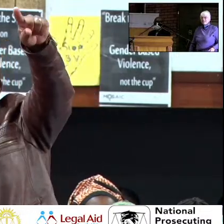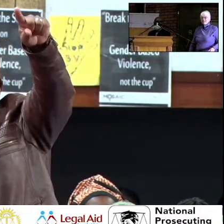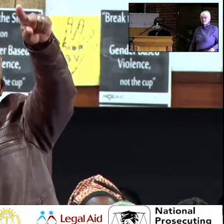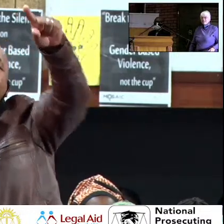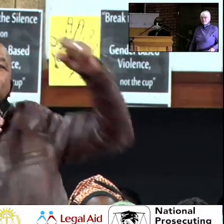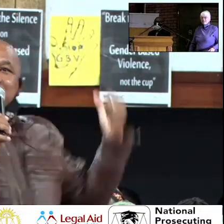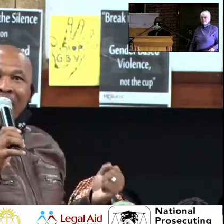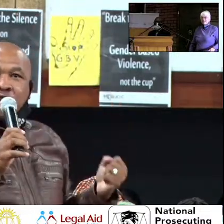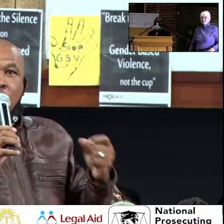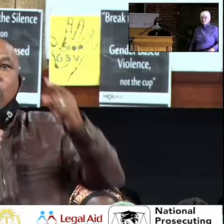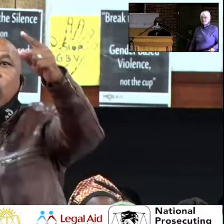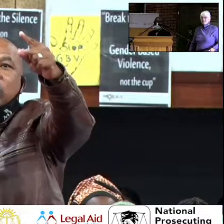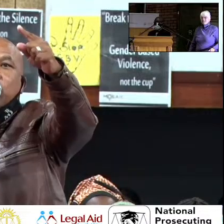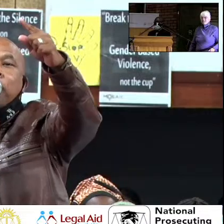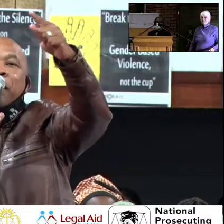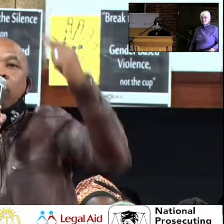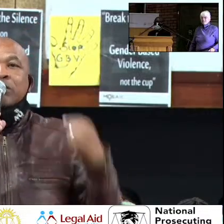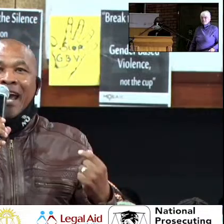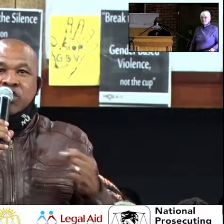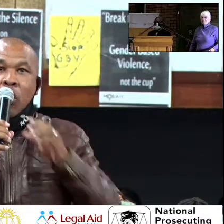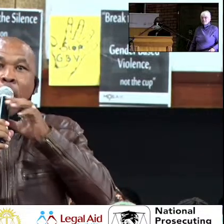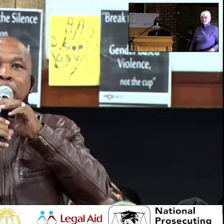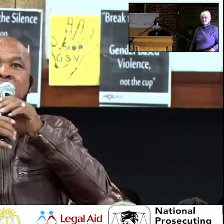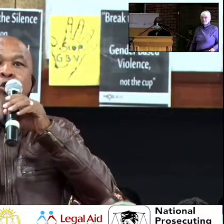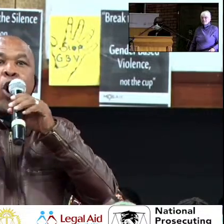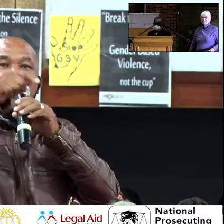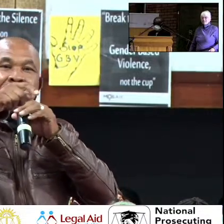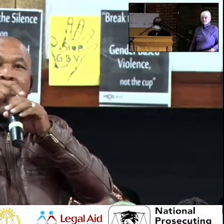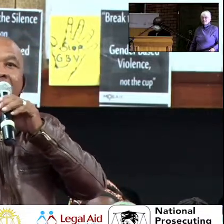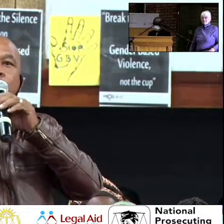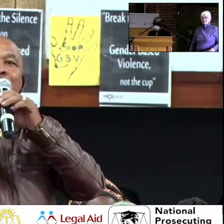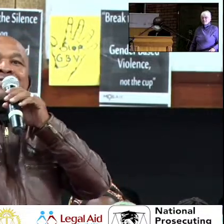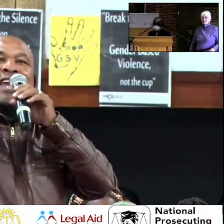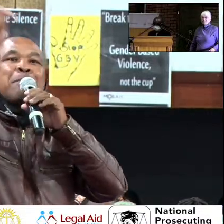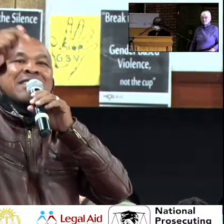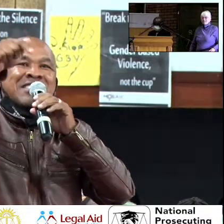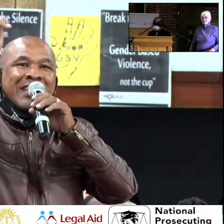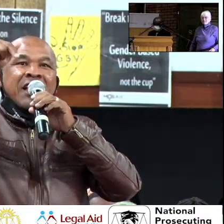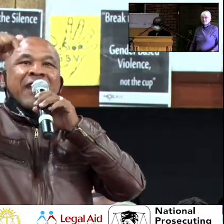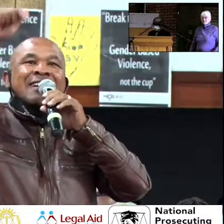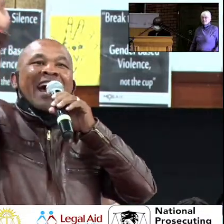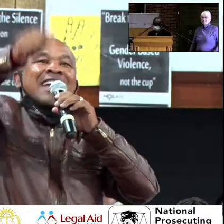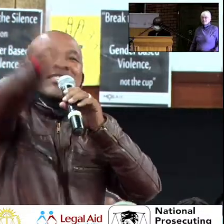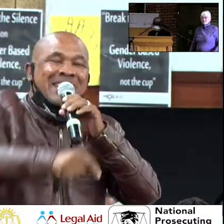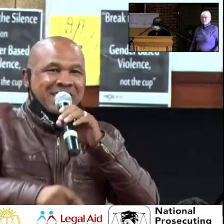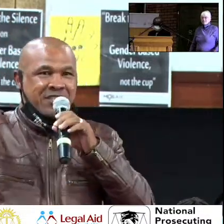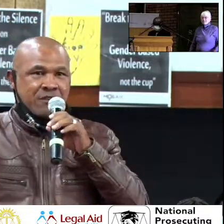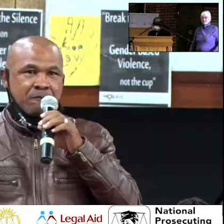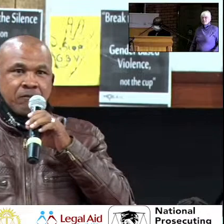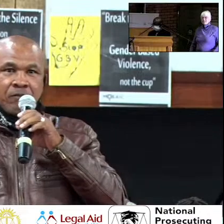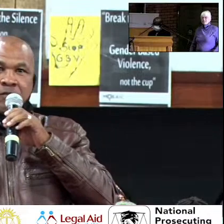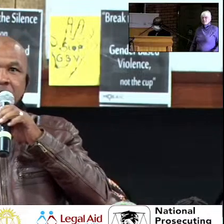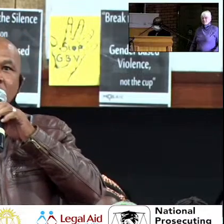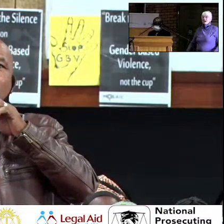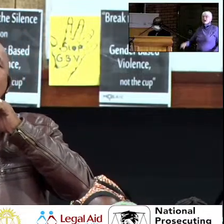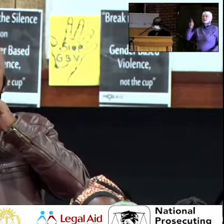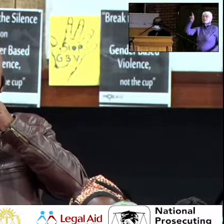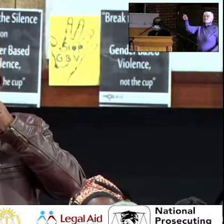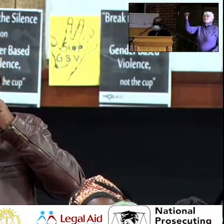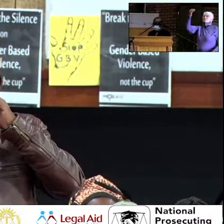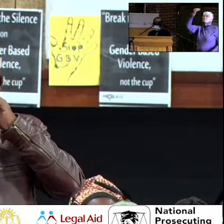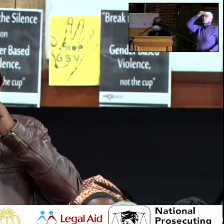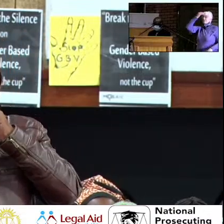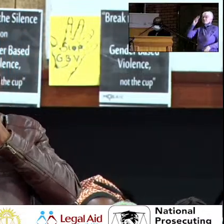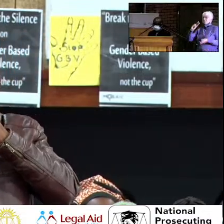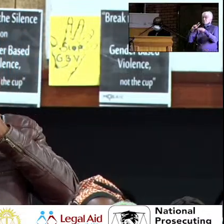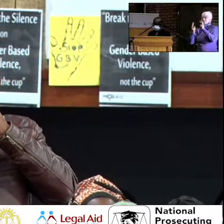telling us outside not to protest because it will damage the cases. Now